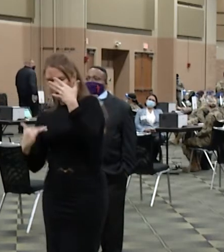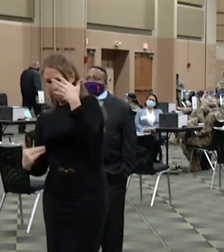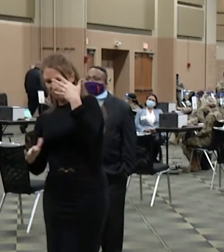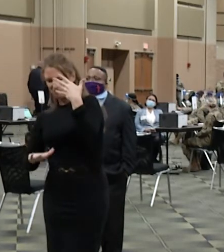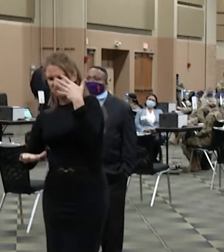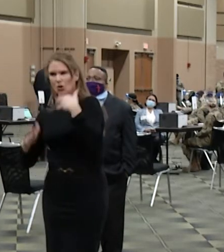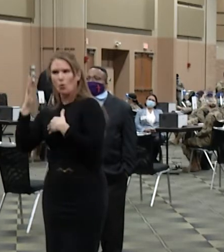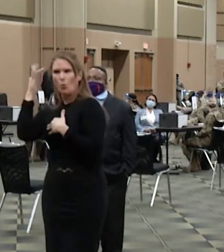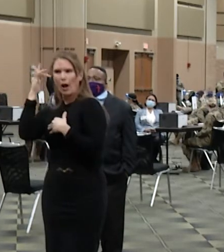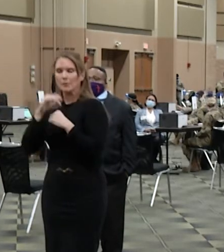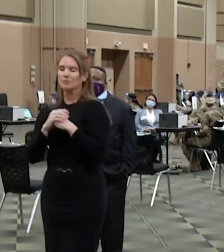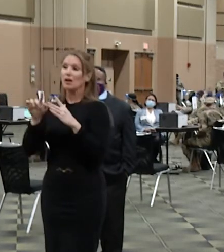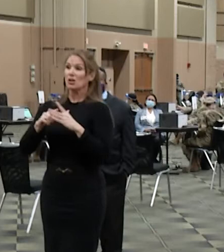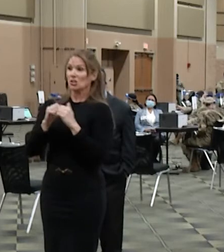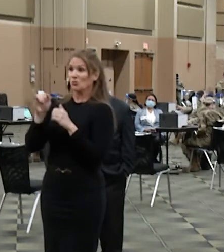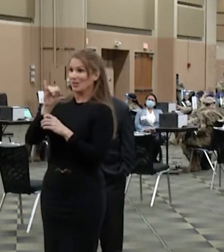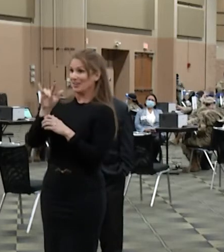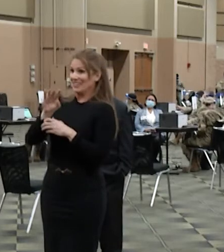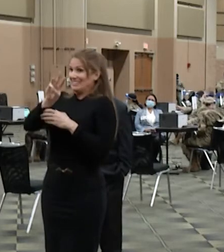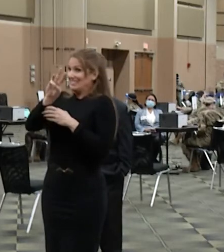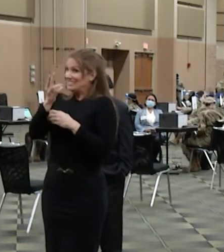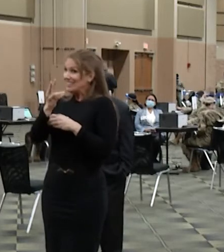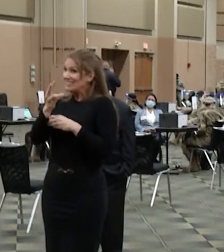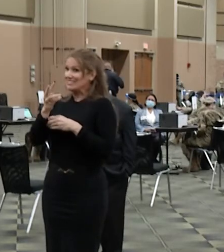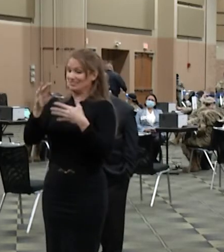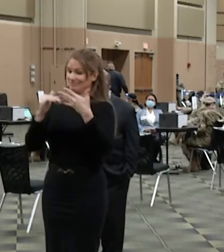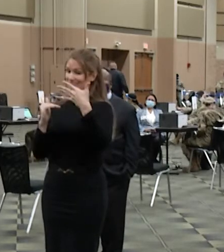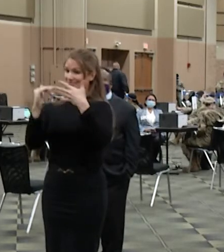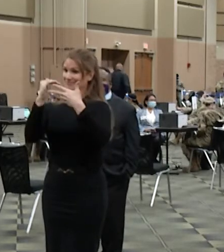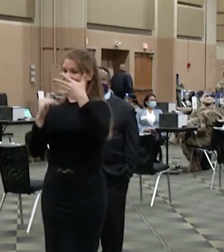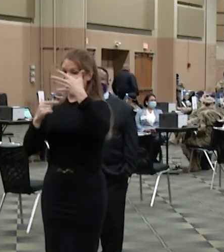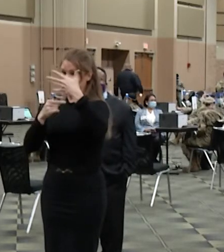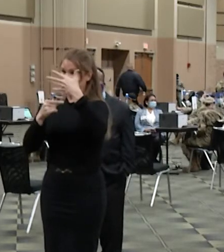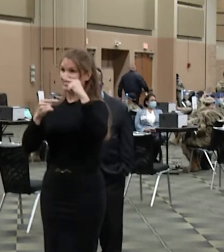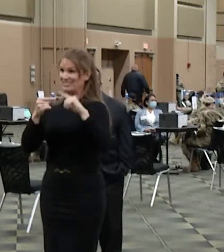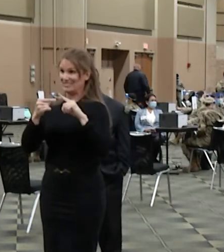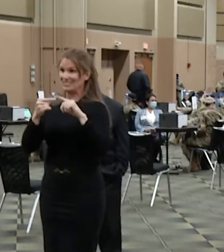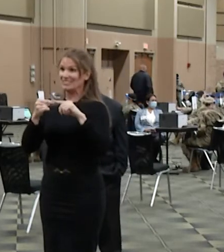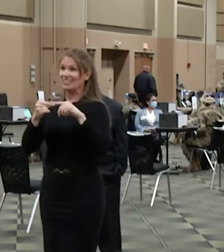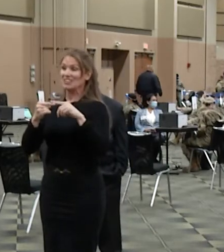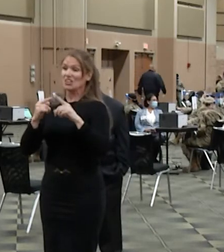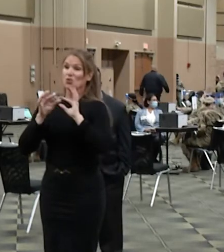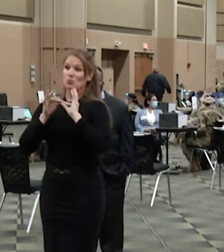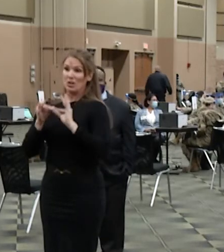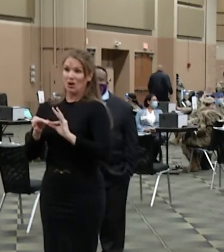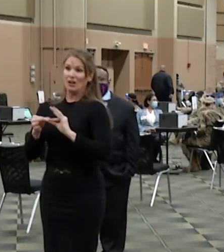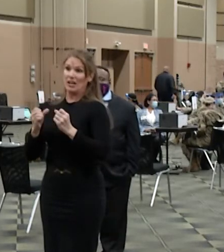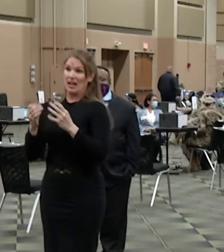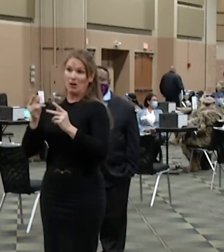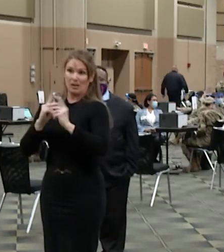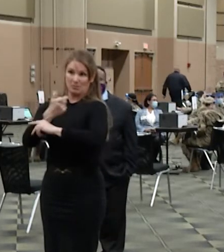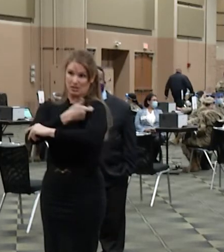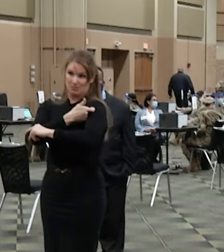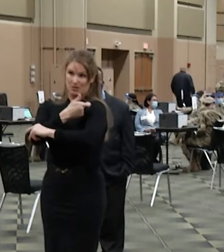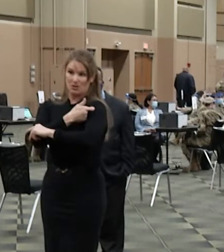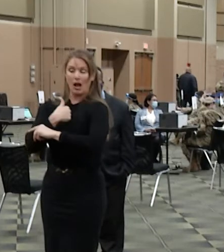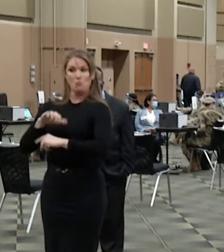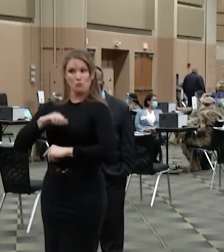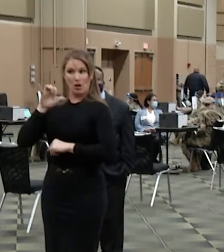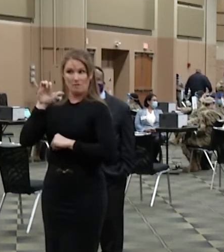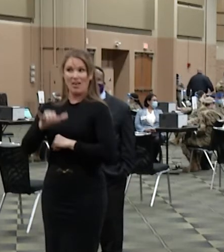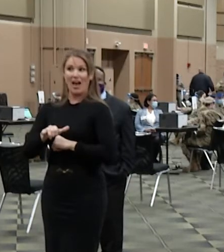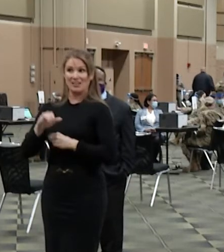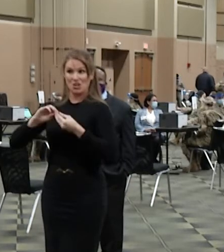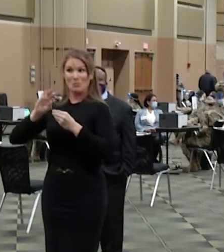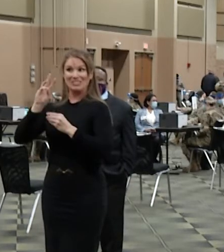Well, let me start with Illinois is 6th in the nation in terms of the number of doses that have been administered. Very proud of that fact. We